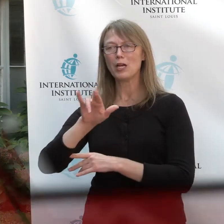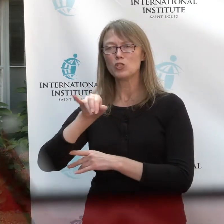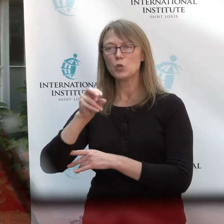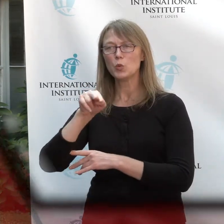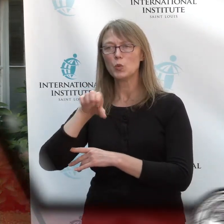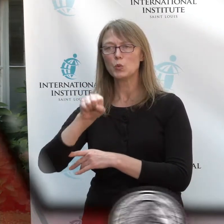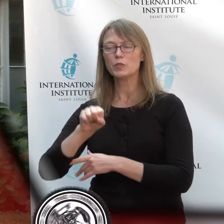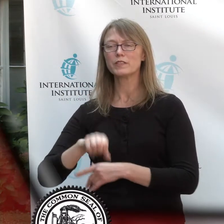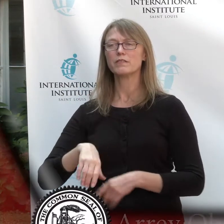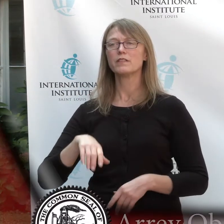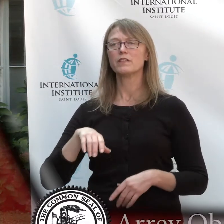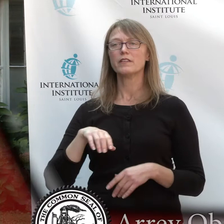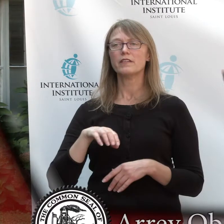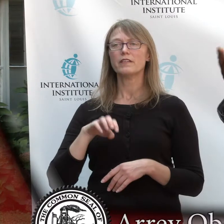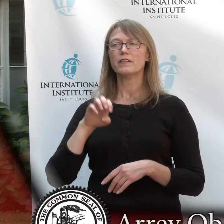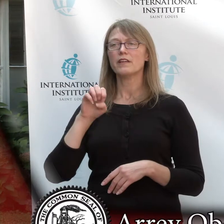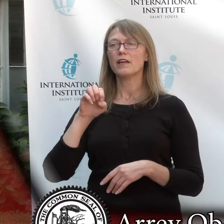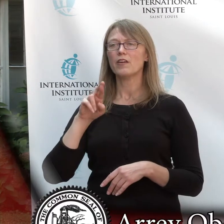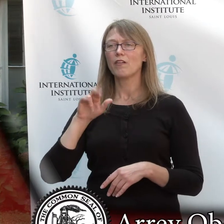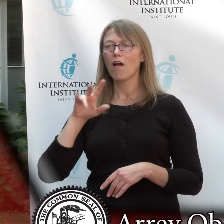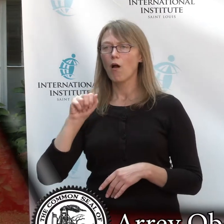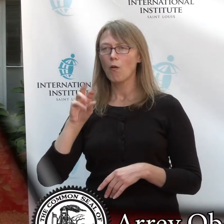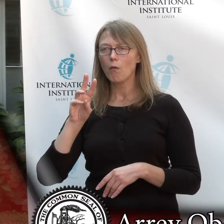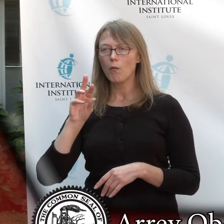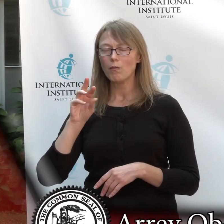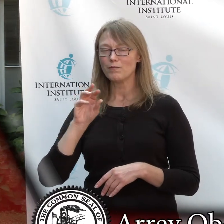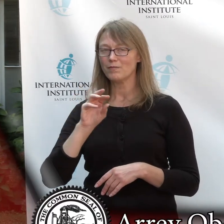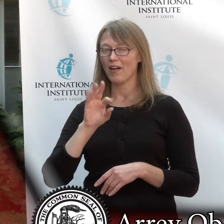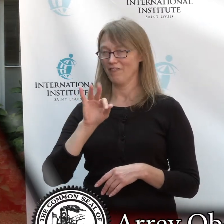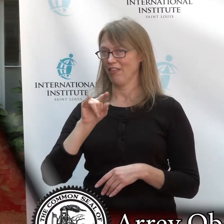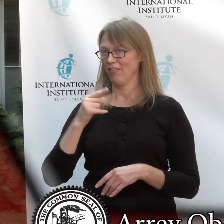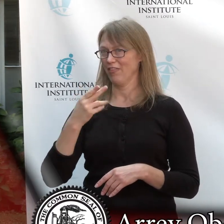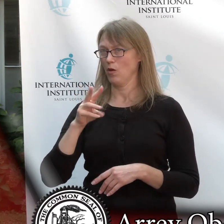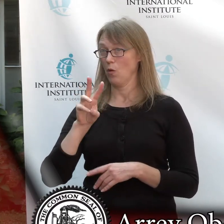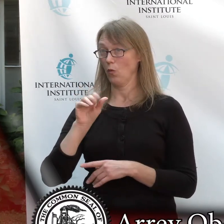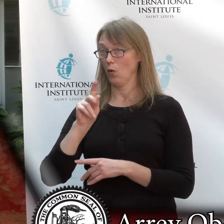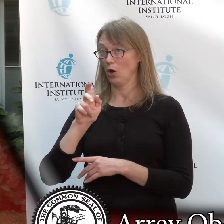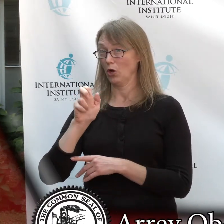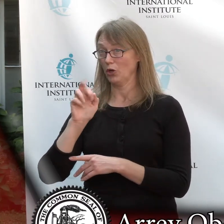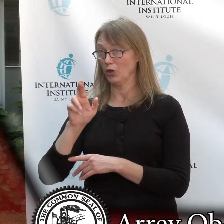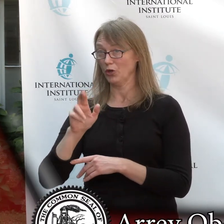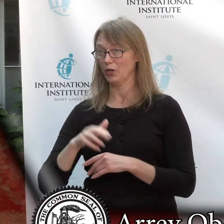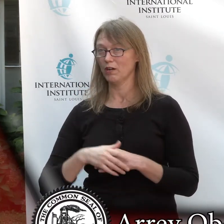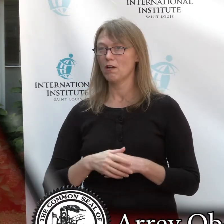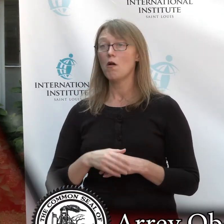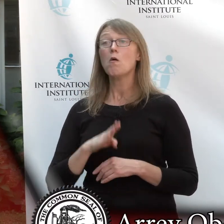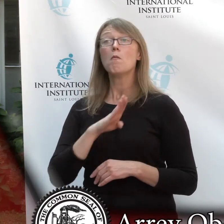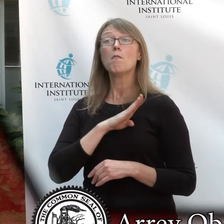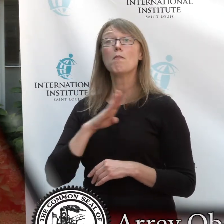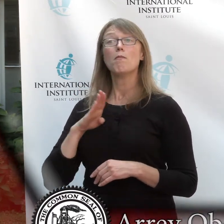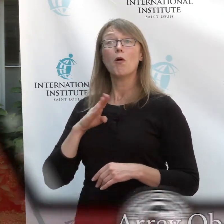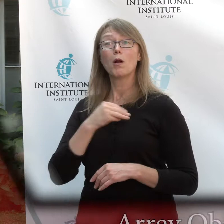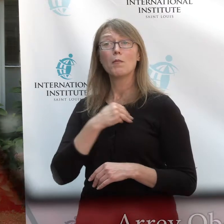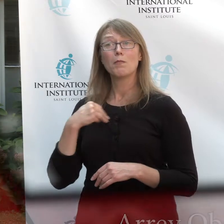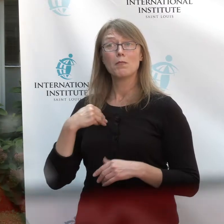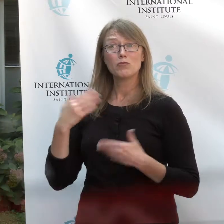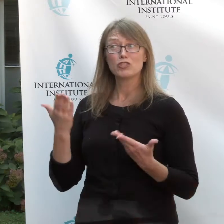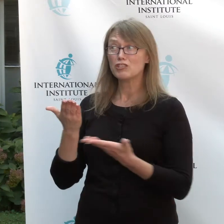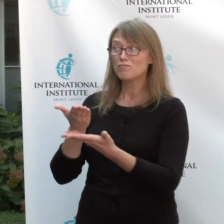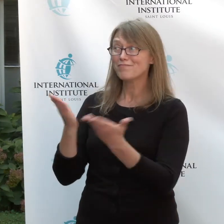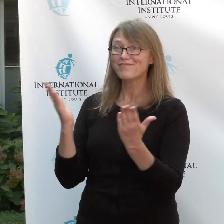our partners, Greater St. Louis, Inc., the Mosaic Project. Thank you all, our board members who are here